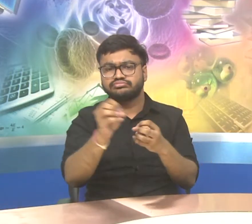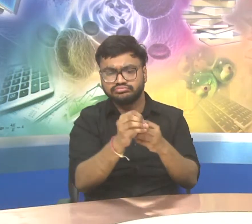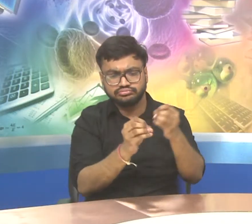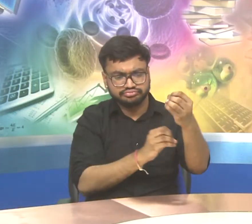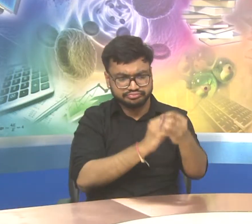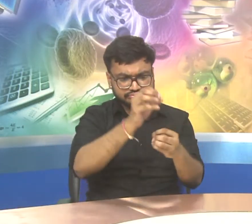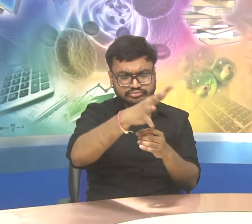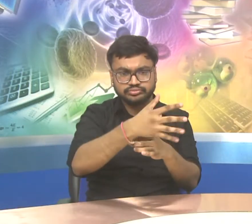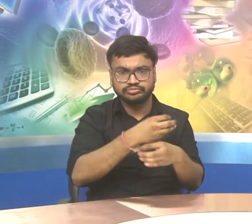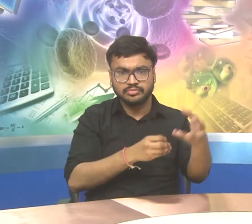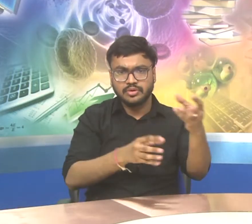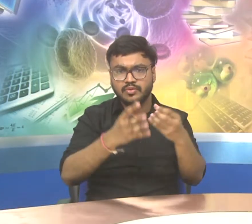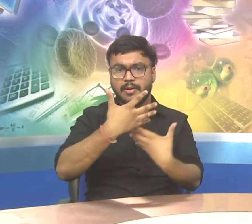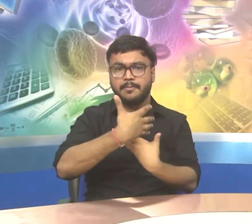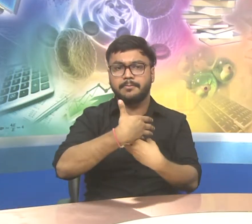kept expanding.